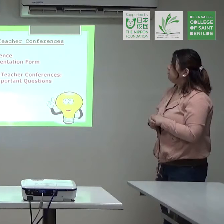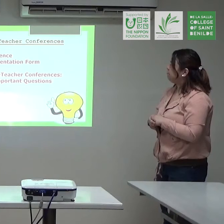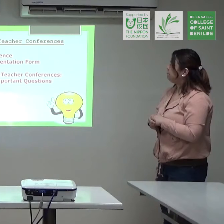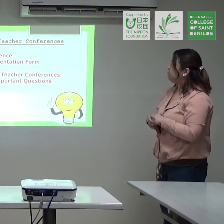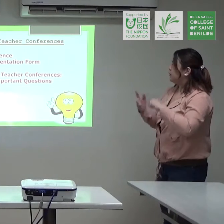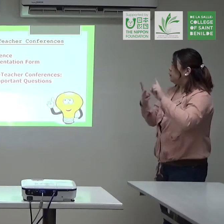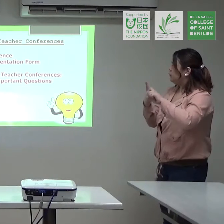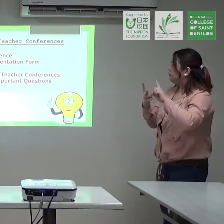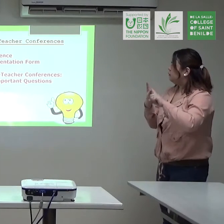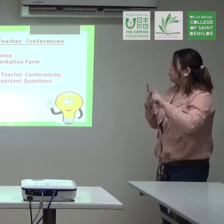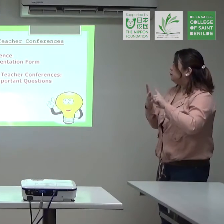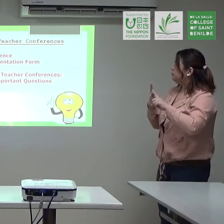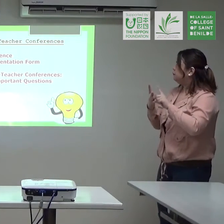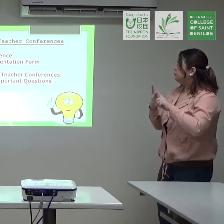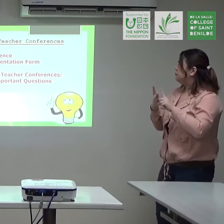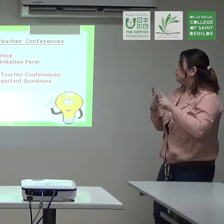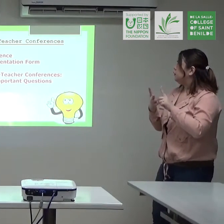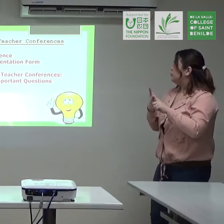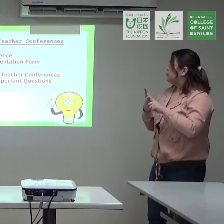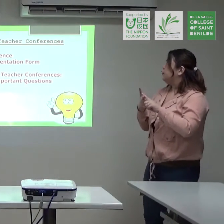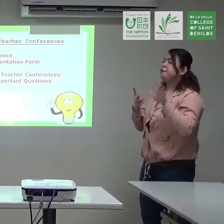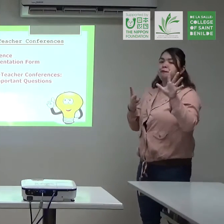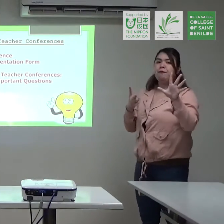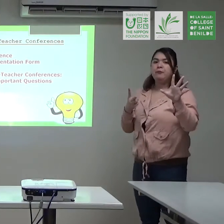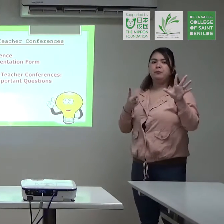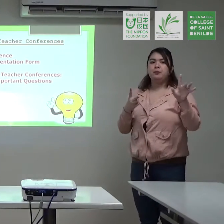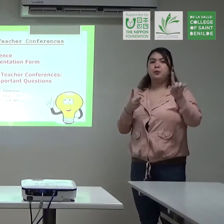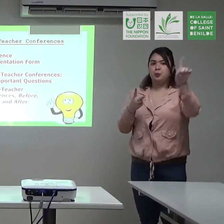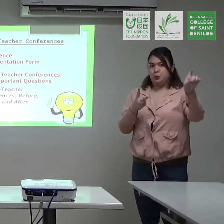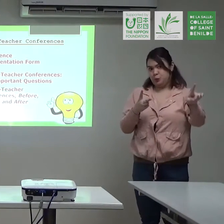Parent-teacher conferences, 5 important questions.